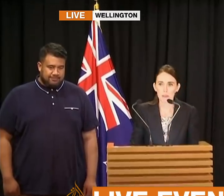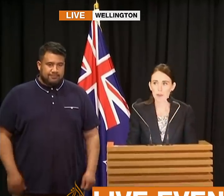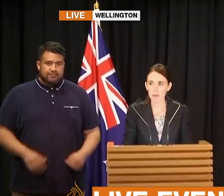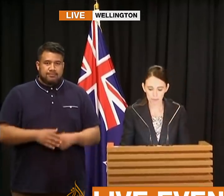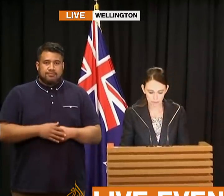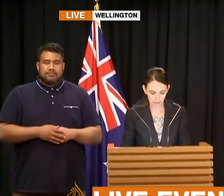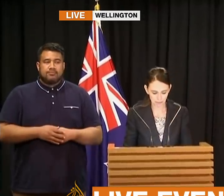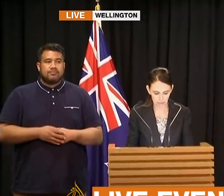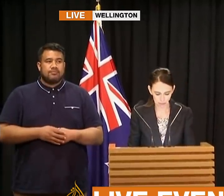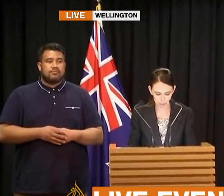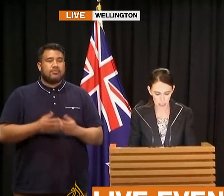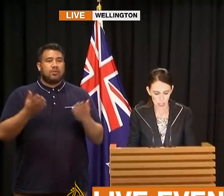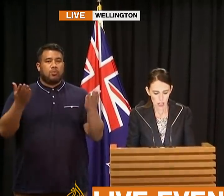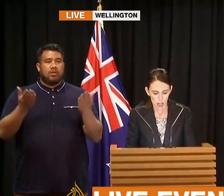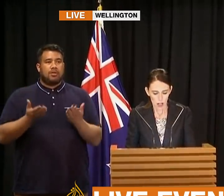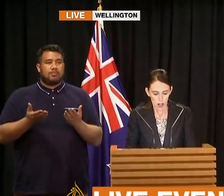Welcome, everyone.